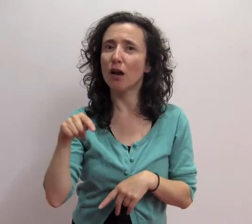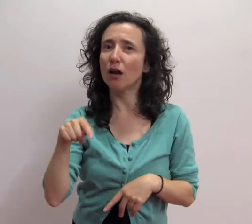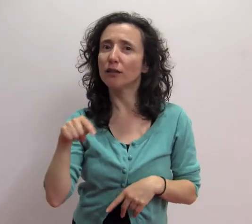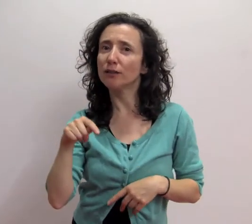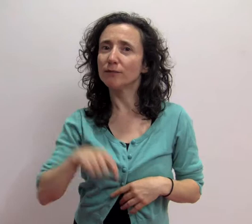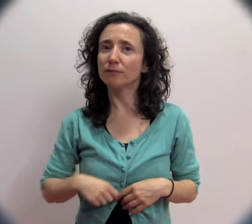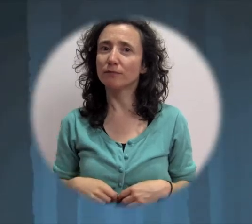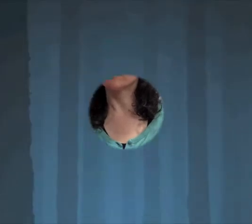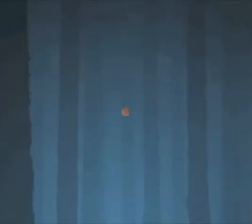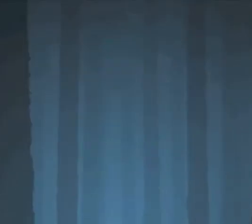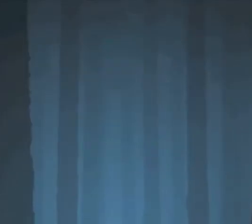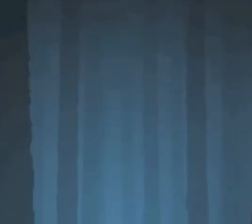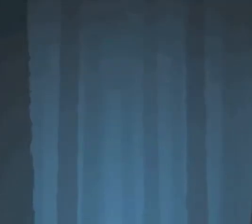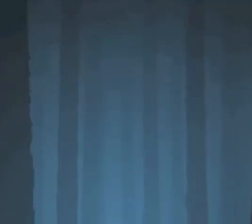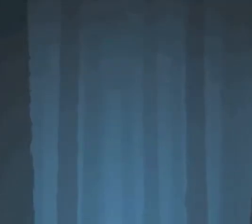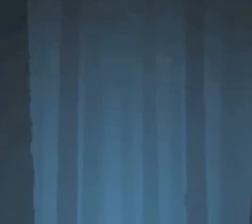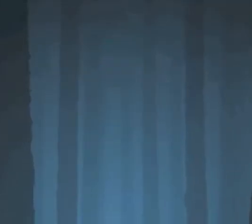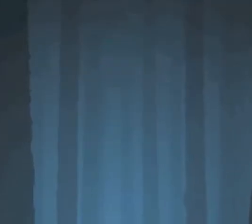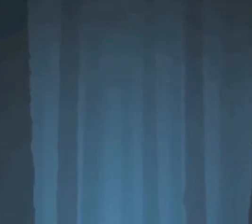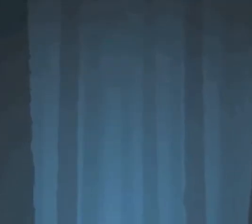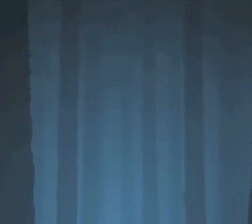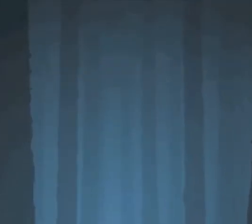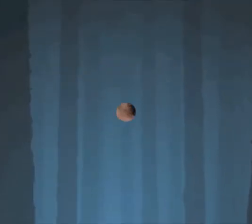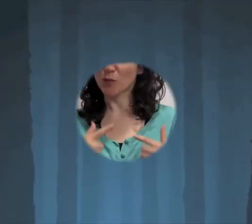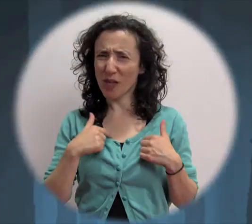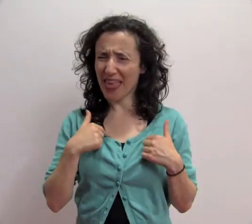through the Ukraine, she has to go through Russia to try and get there.